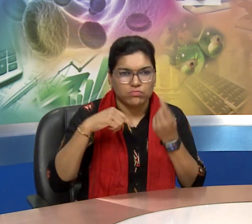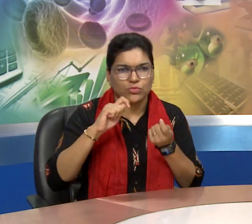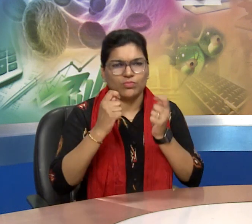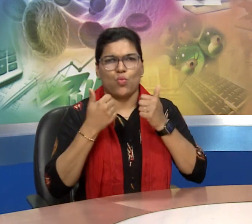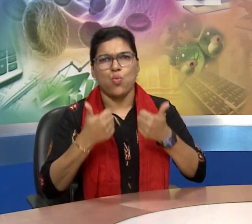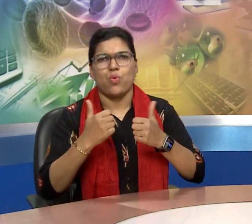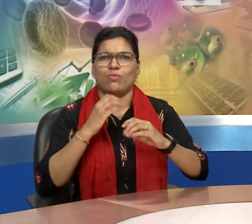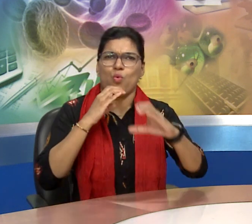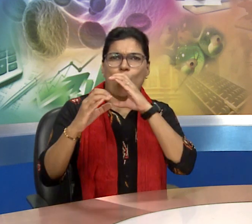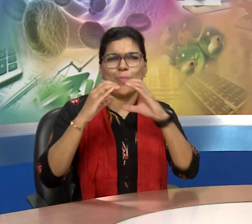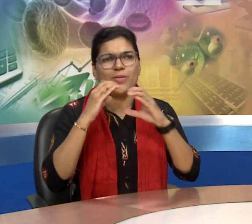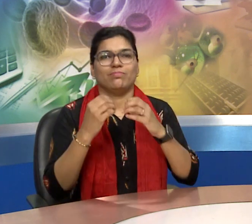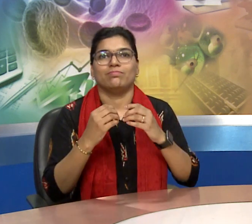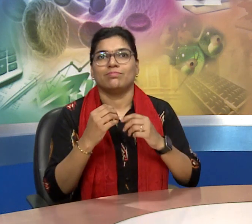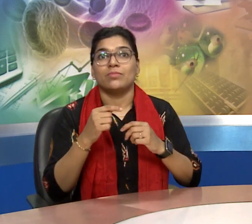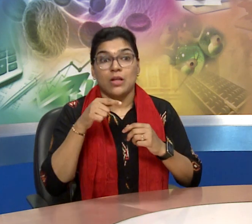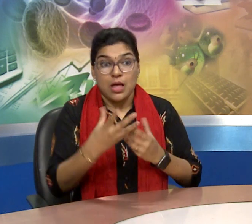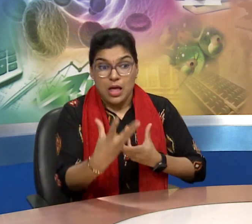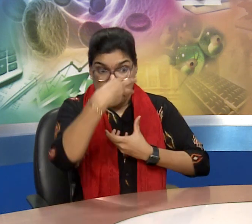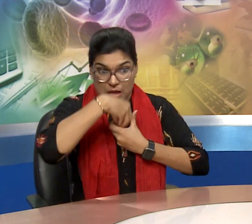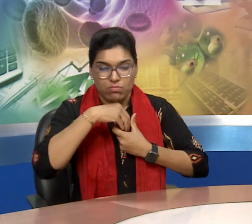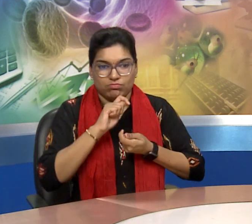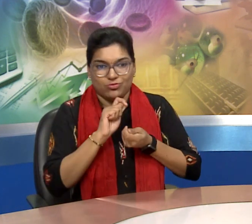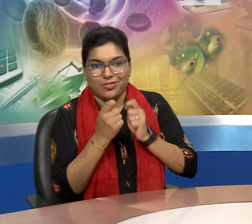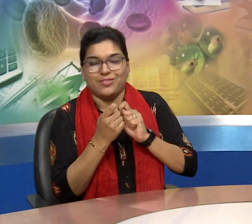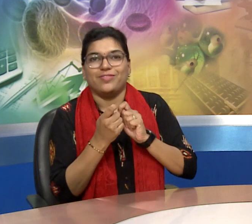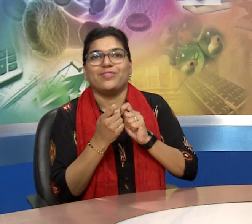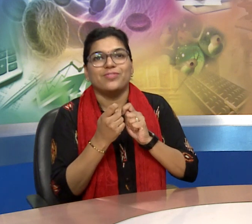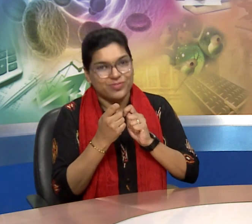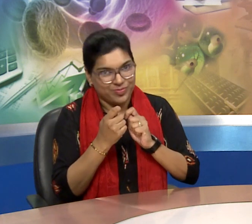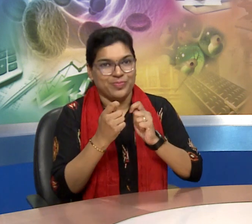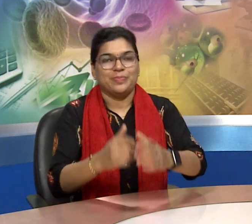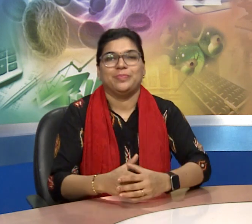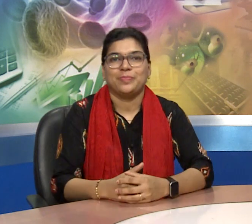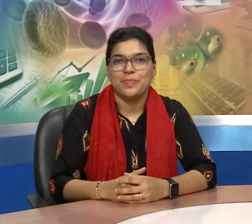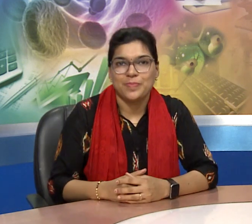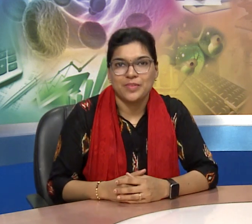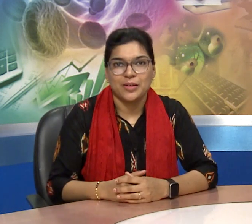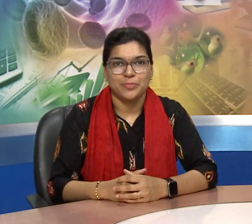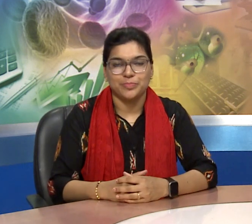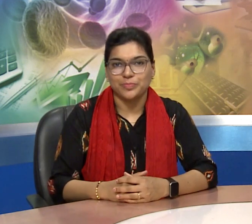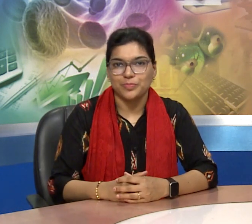that any general community people can come and use those books.